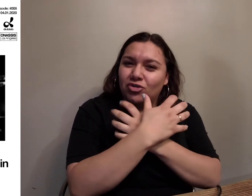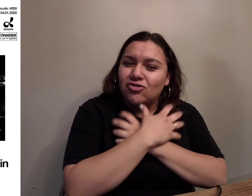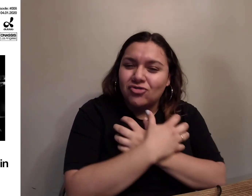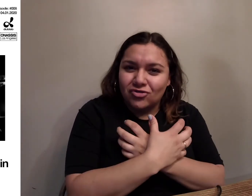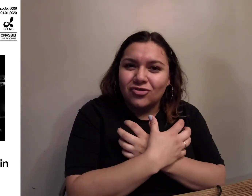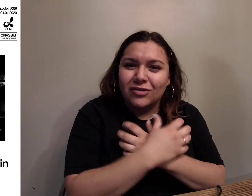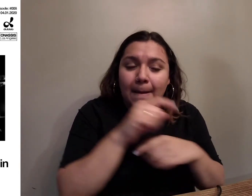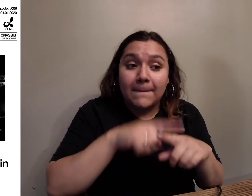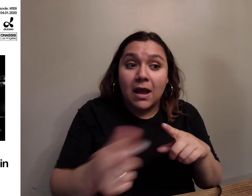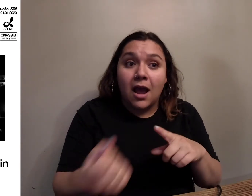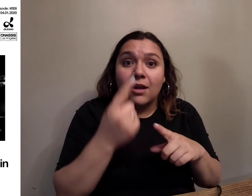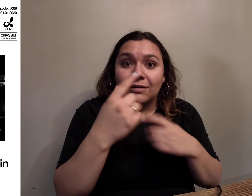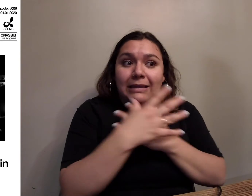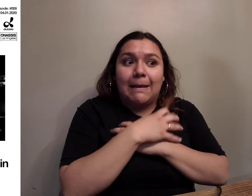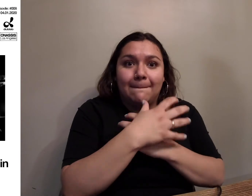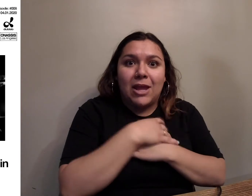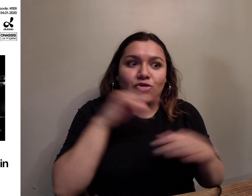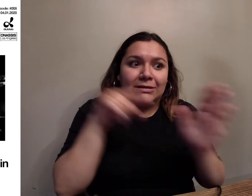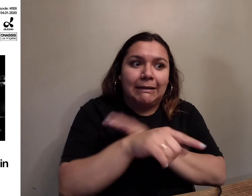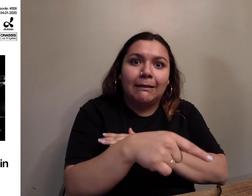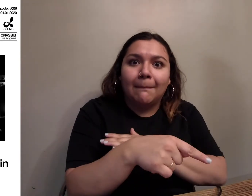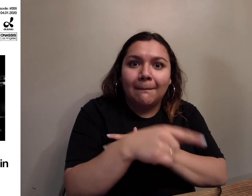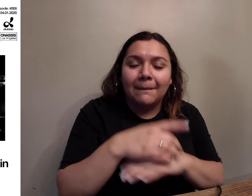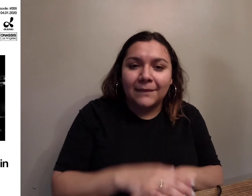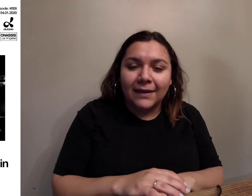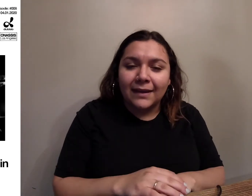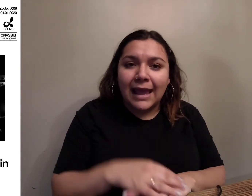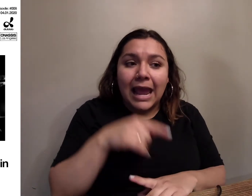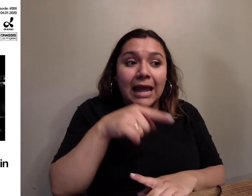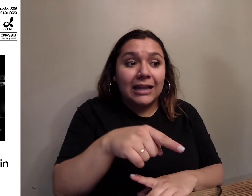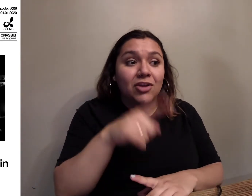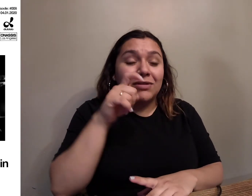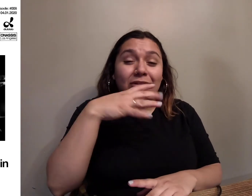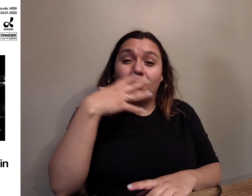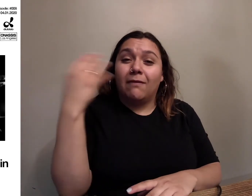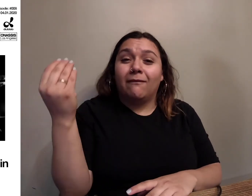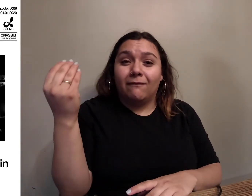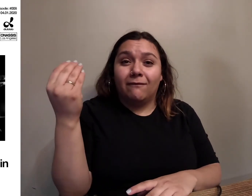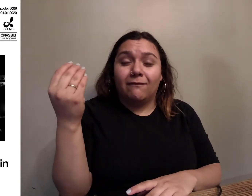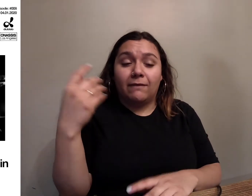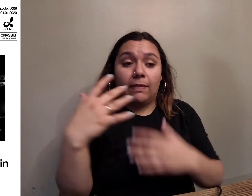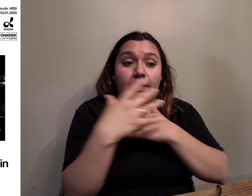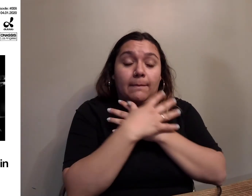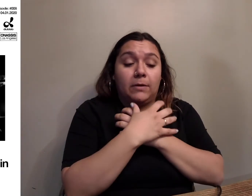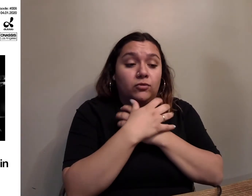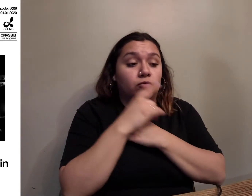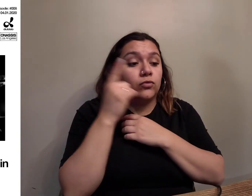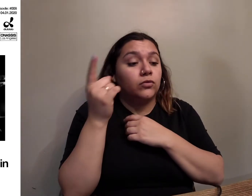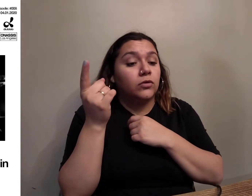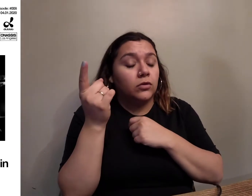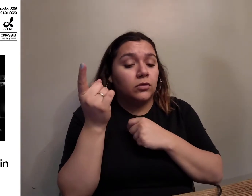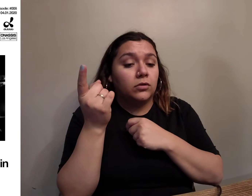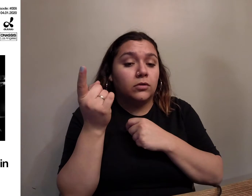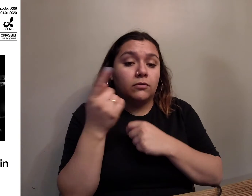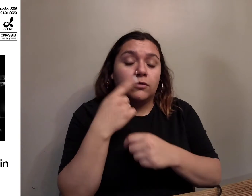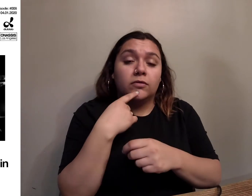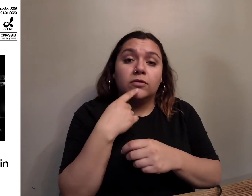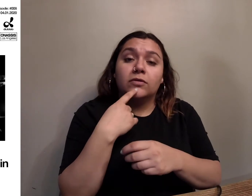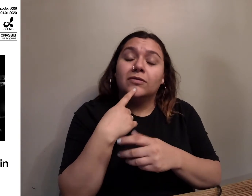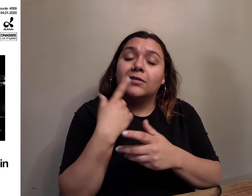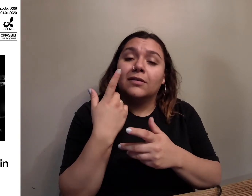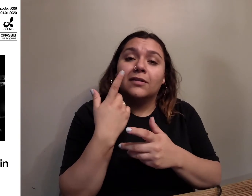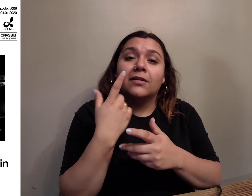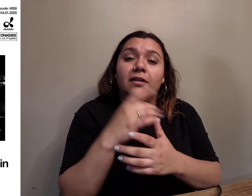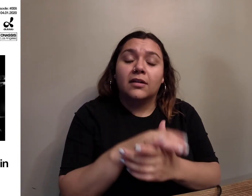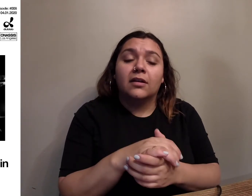until they ate him, and then and human beings go out, and they go out to the, they're the uncanny